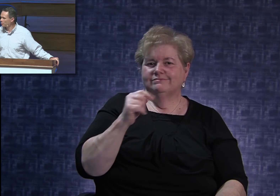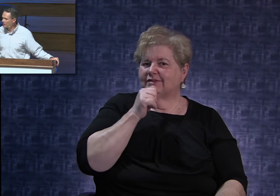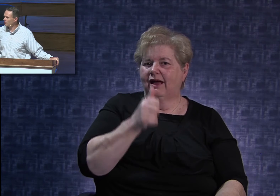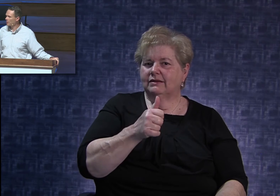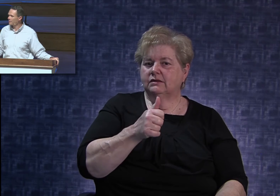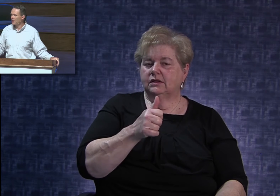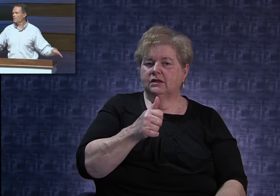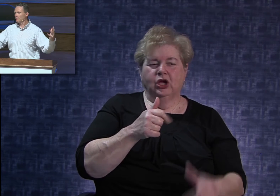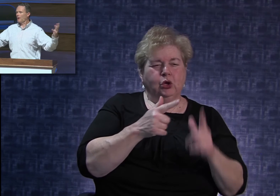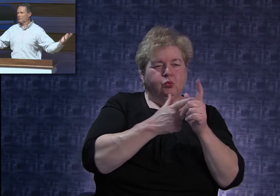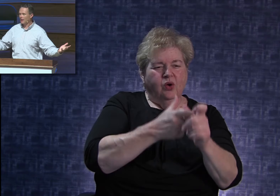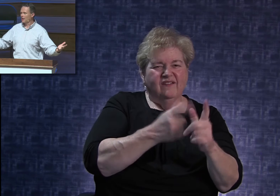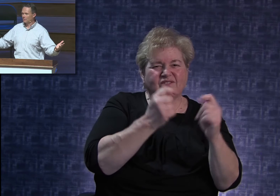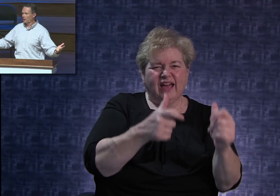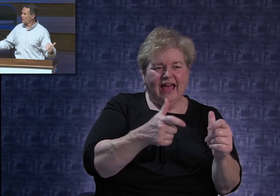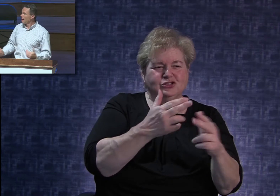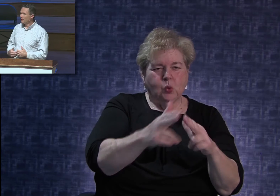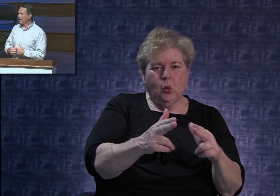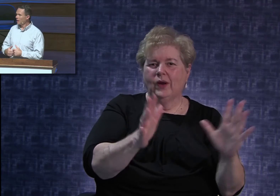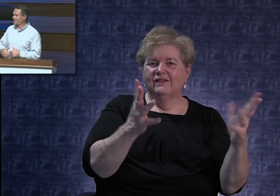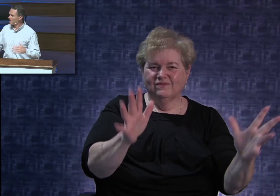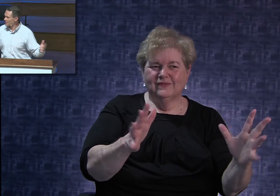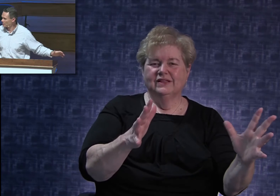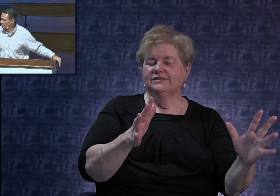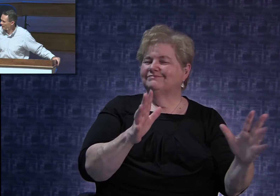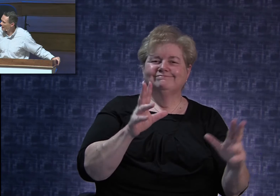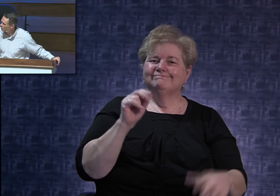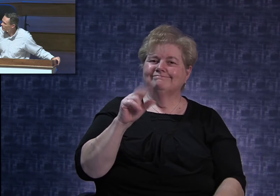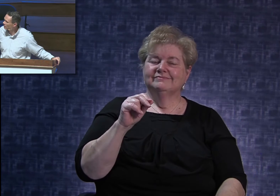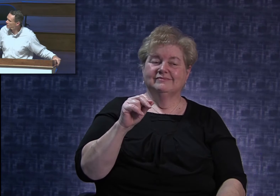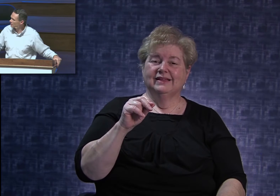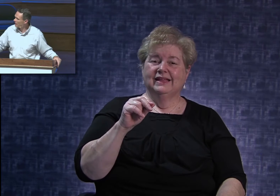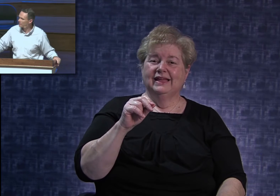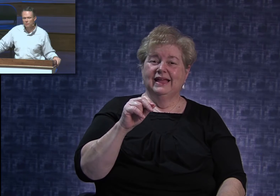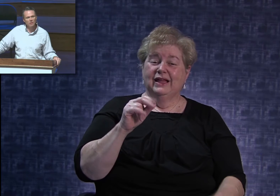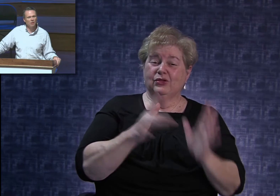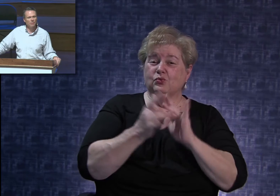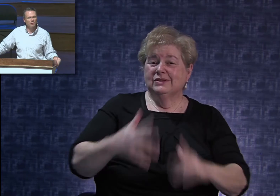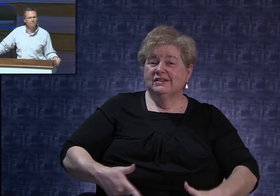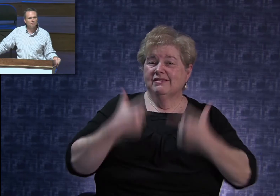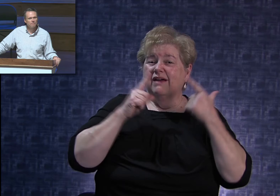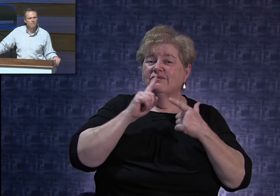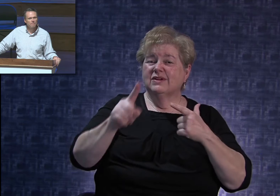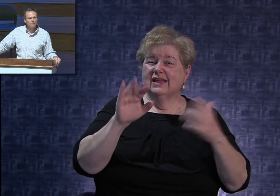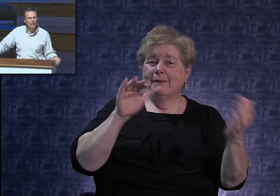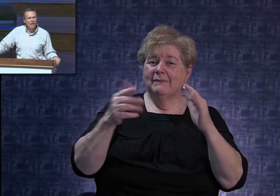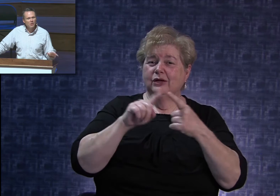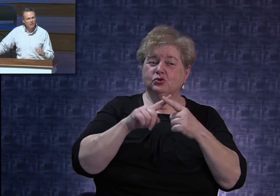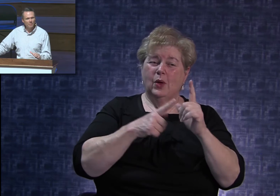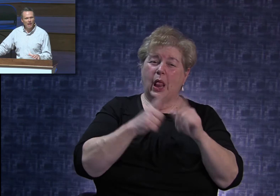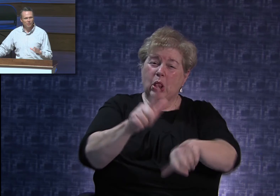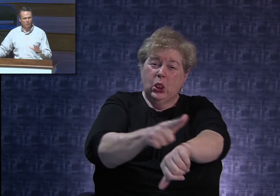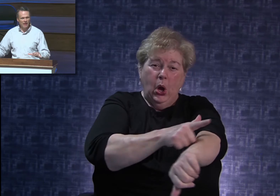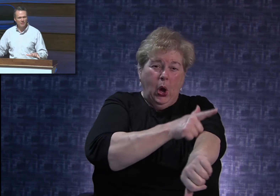quick, brief period of time, which I'm fine with that kind of running, but I don't like distance running, and that's what the Christian life is really all about. And